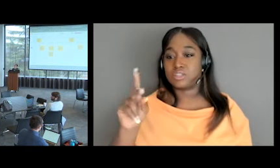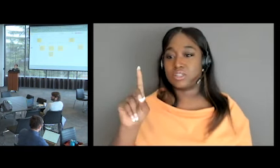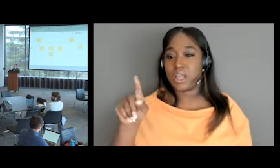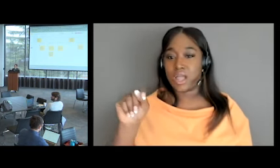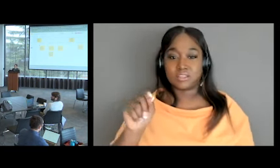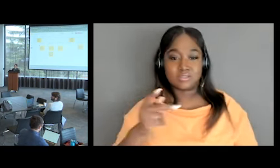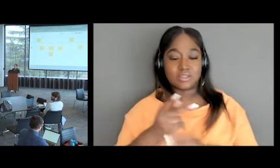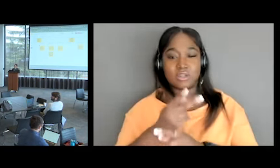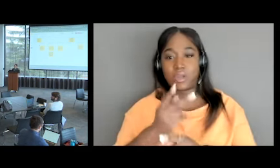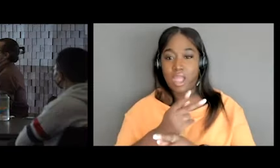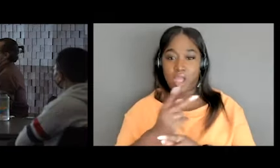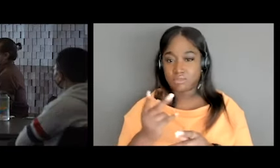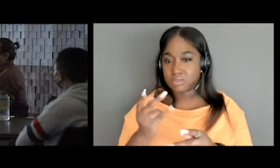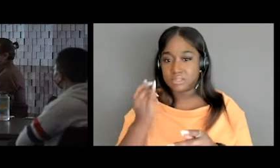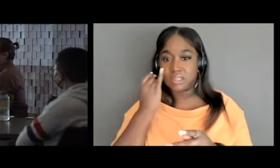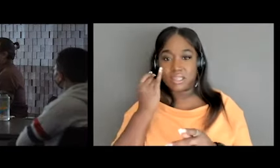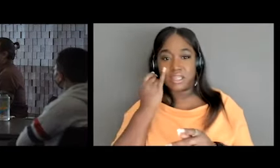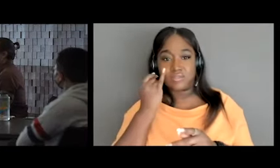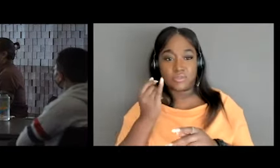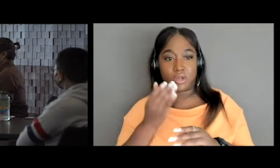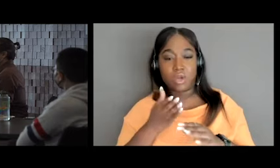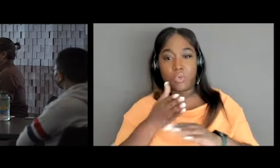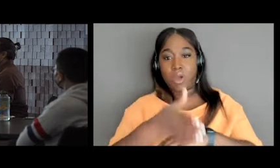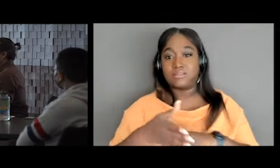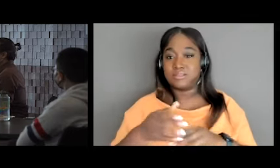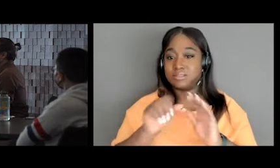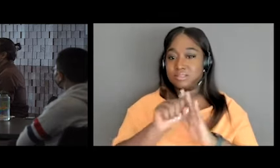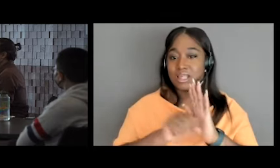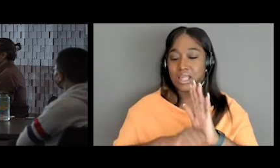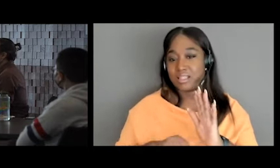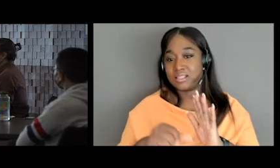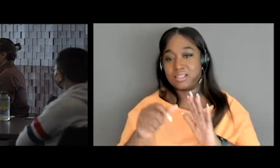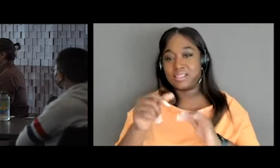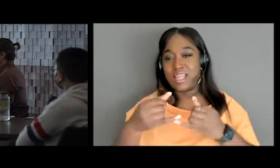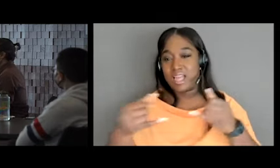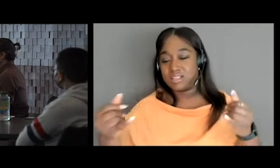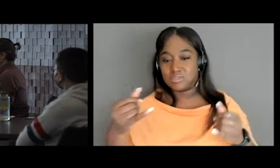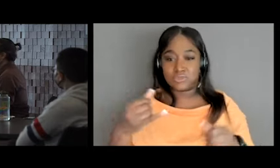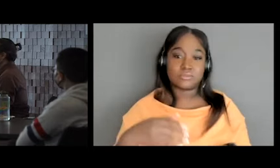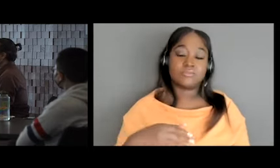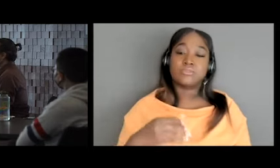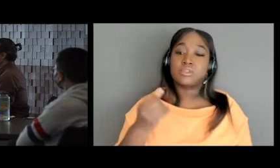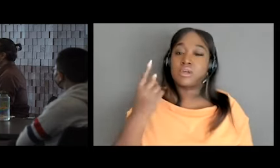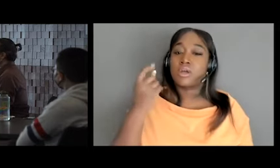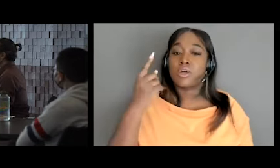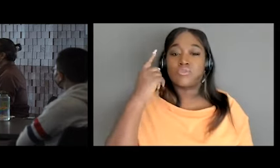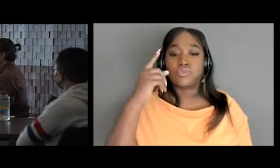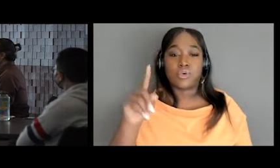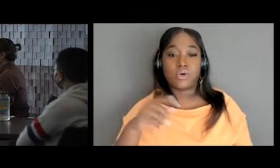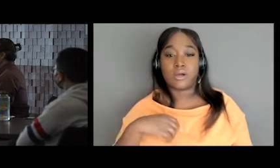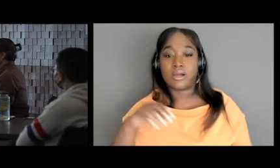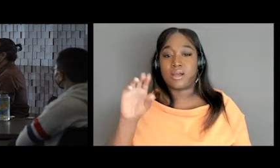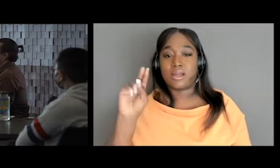great report about HEAL Act and Climate Commitment Act that was really educational, and they pointed out